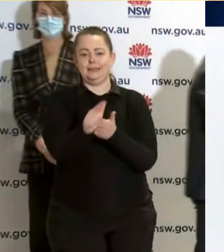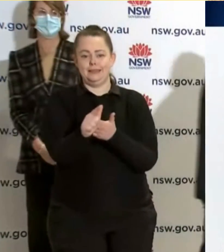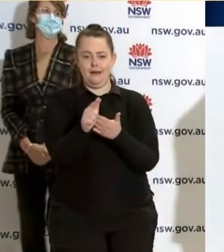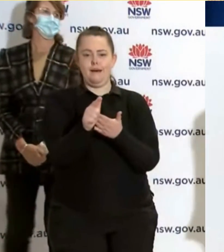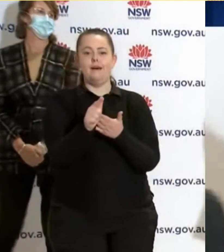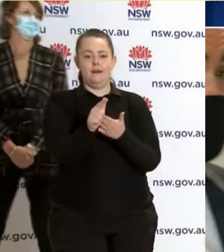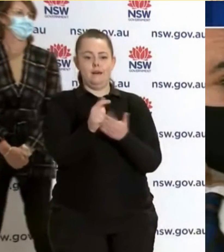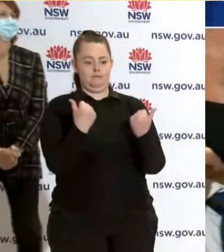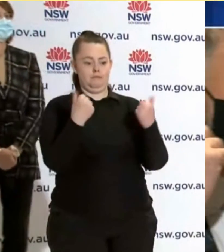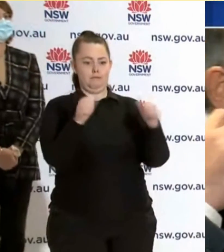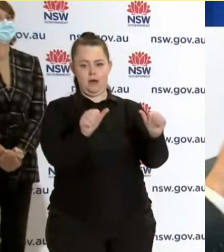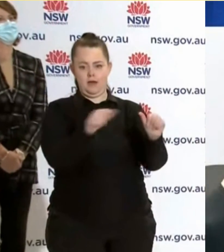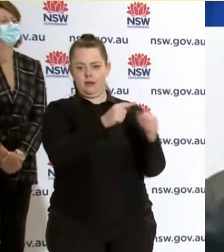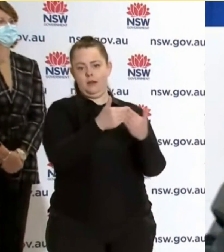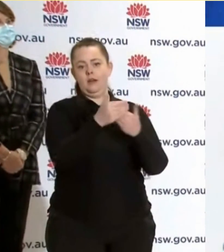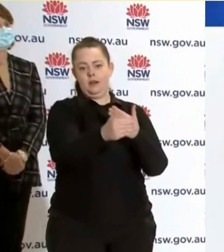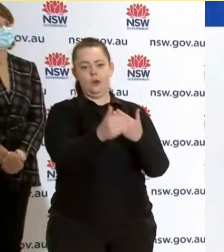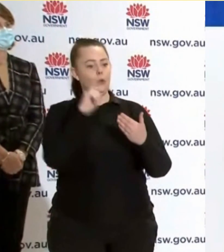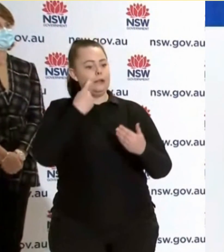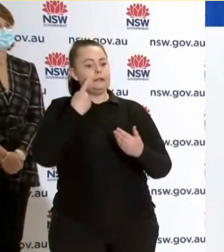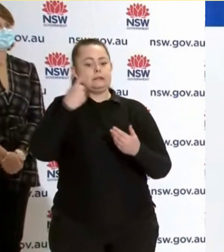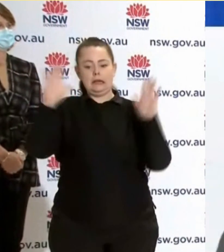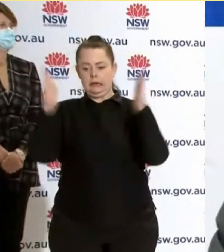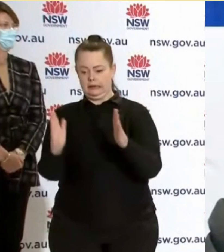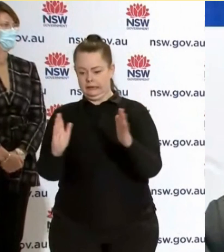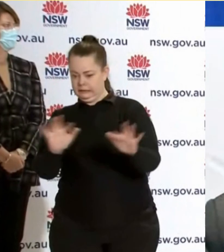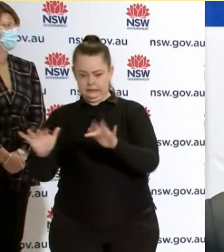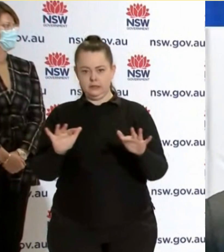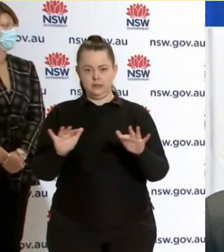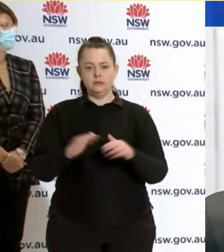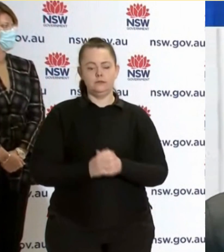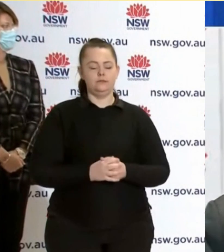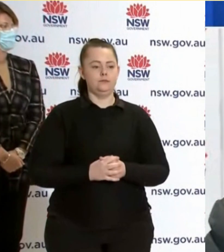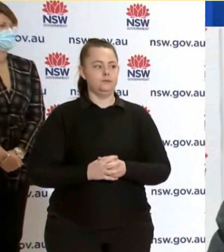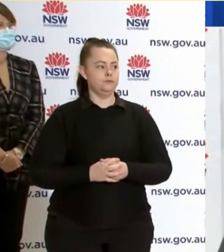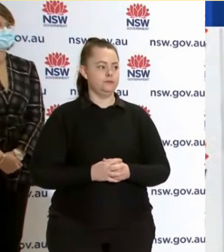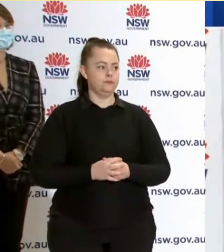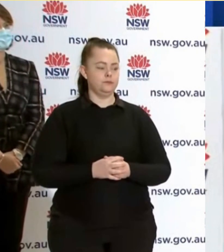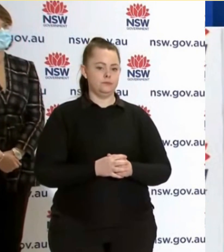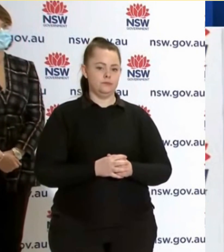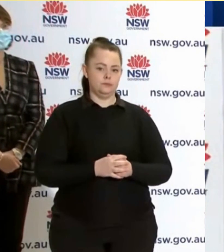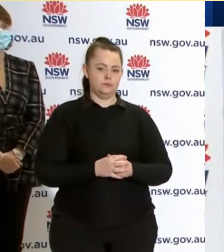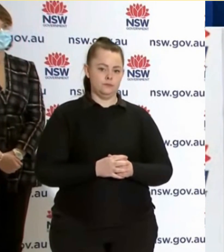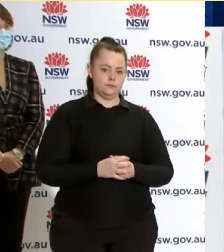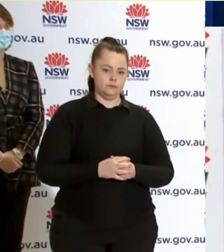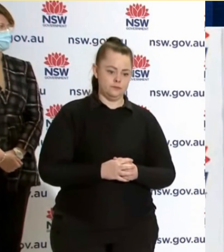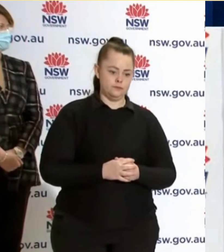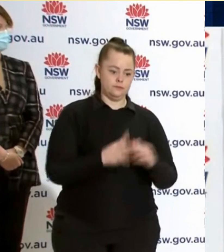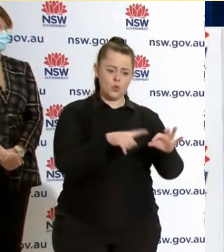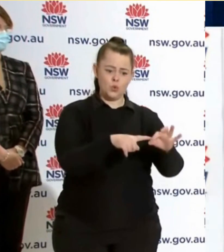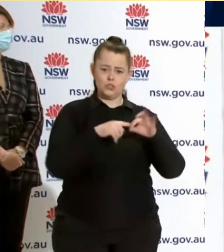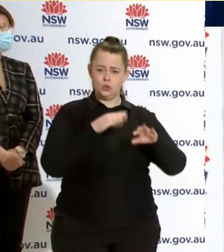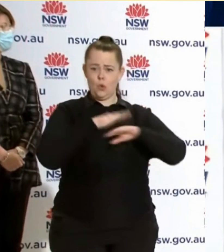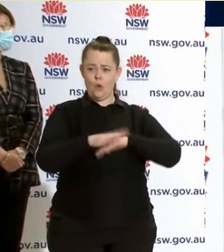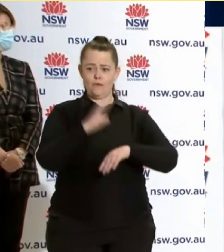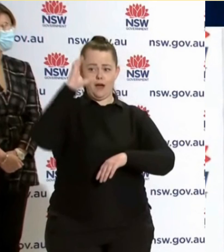a concern about construction workers taking the virus into the region? I heard some comments you made. I'll just come in there to mention that the ACT in Victoria